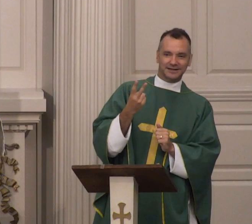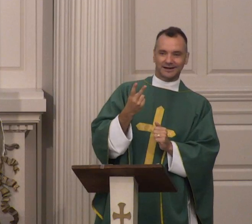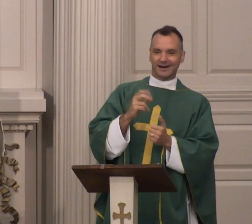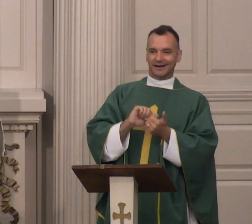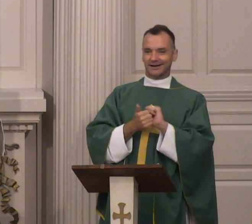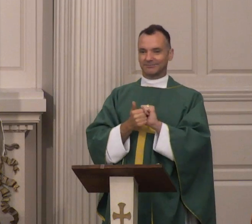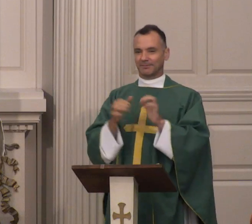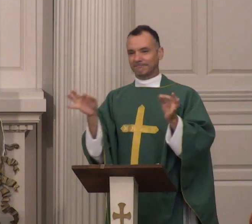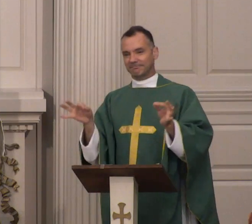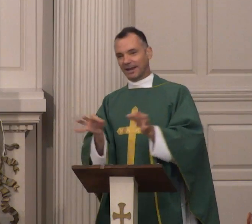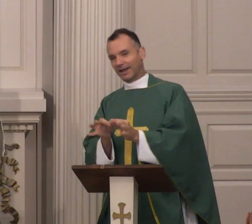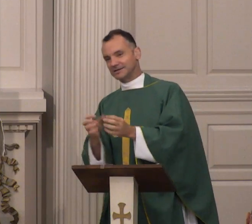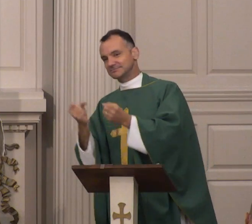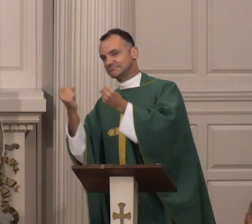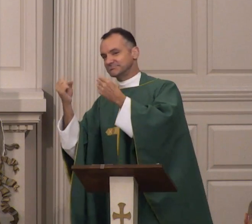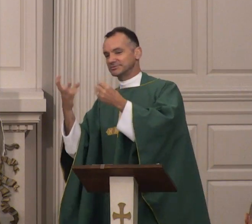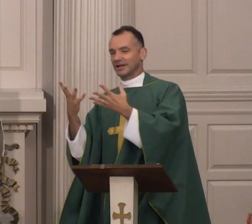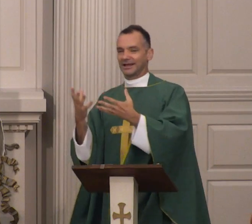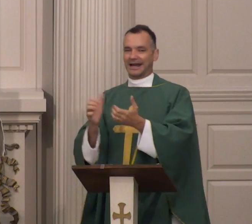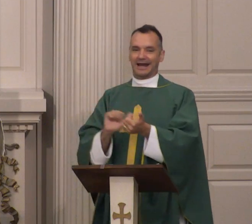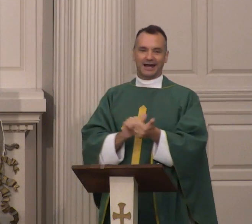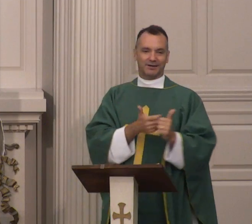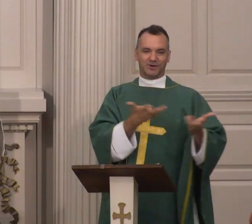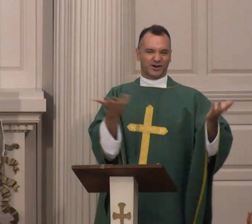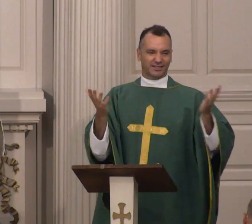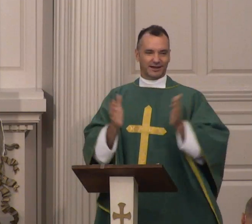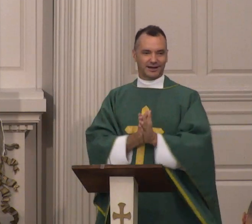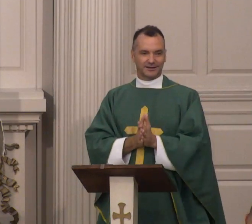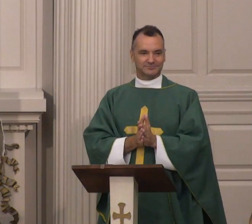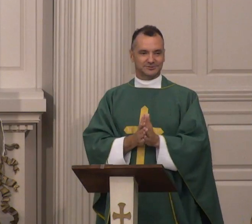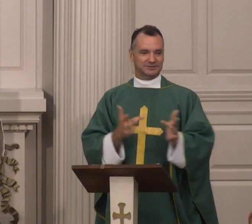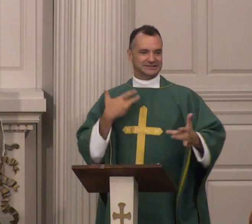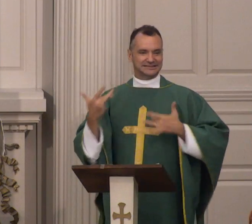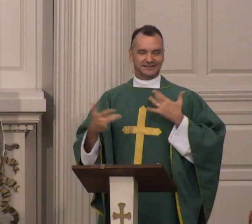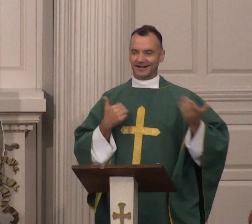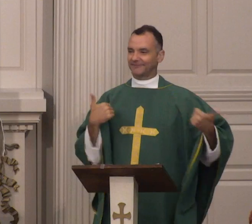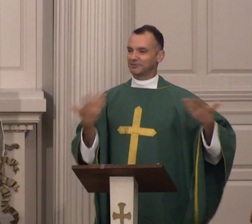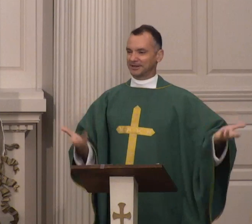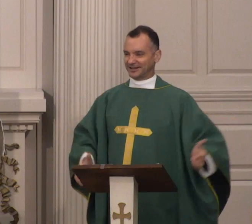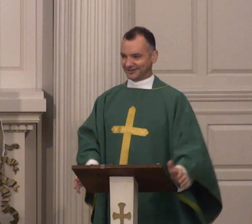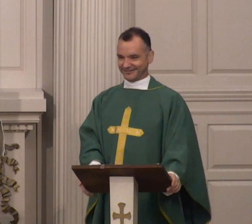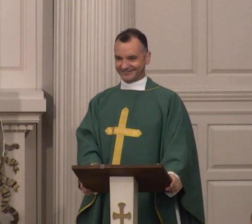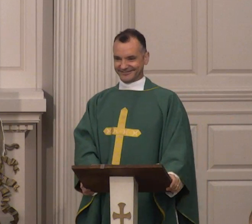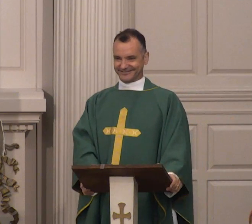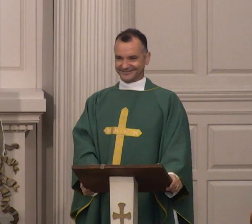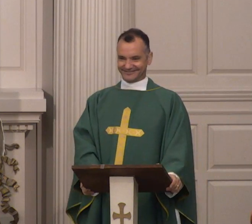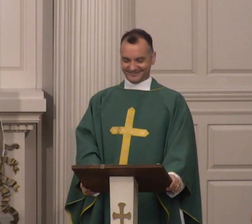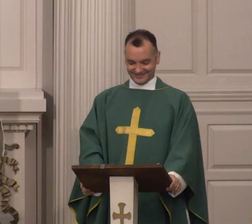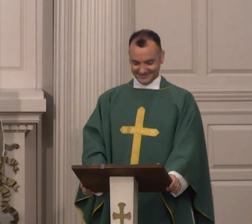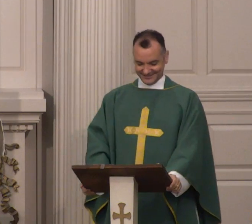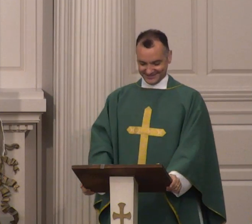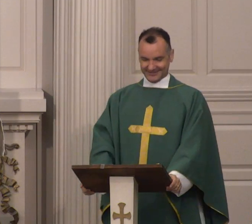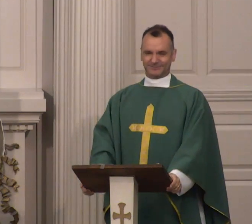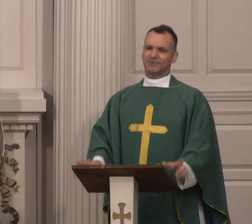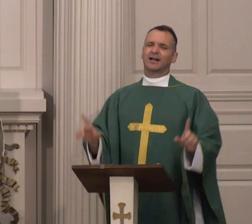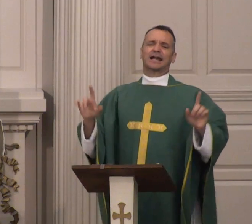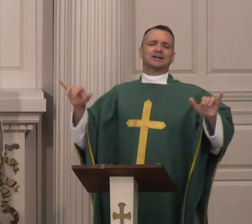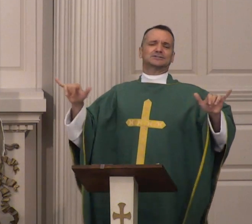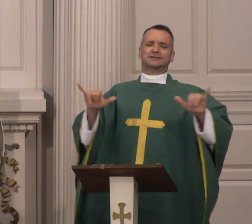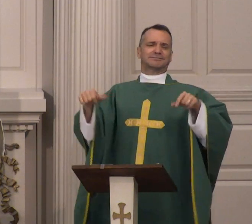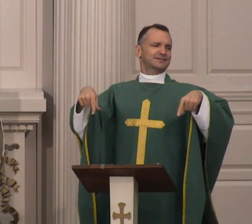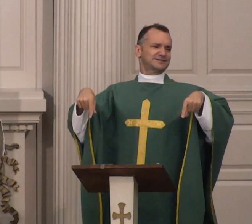of parishioners who are deaf and not deaf, worshiping together in sign language, so he's very excited to be with us today.